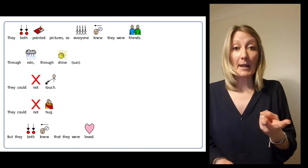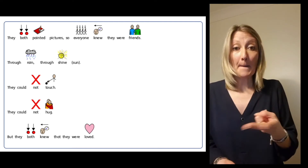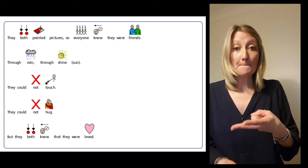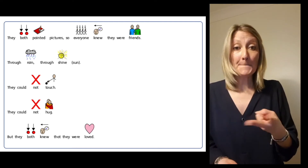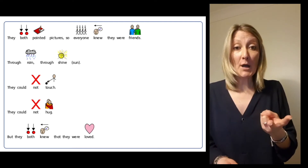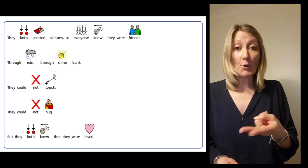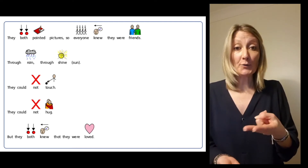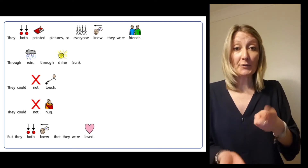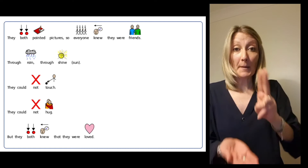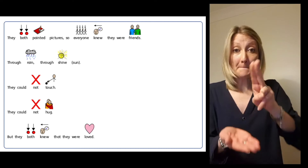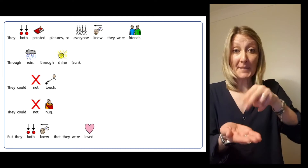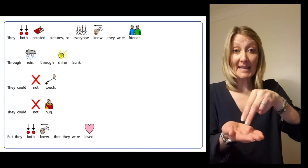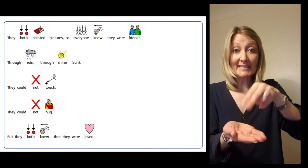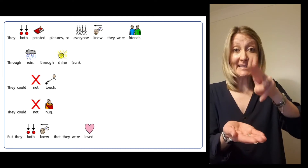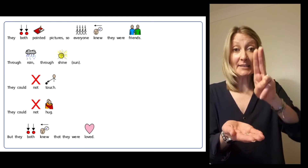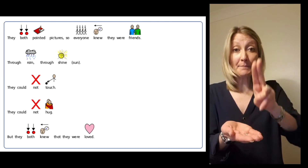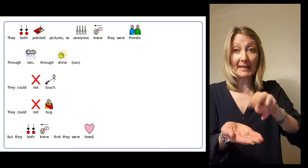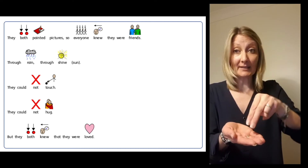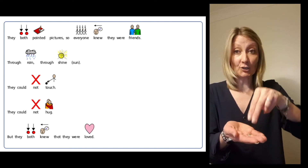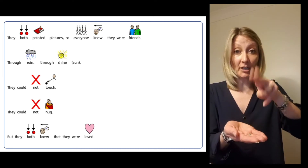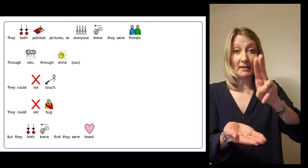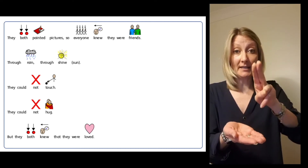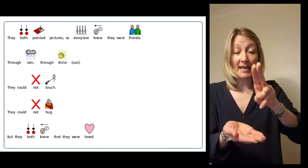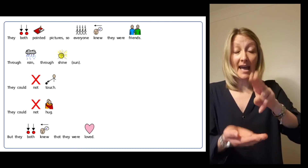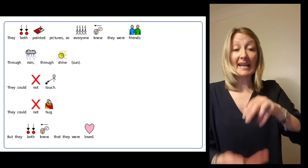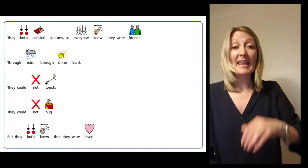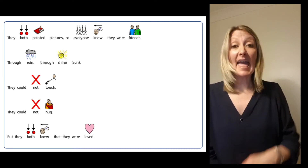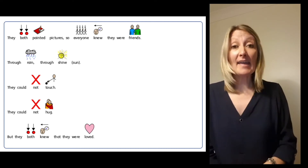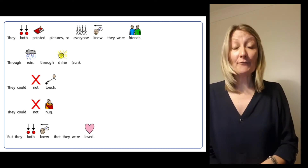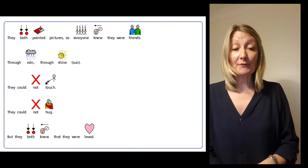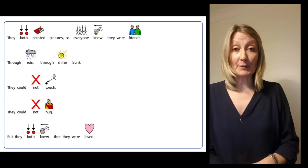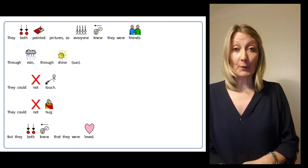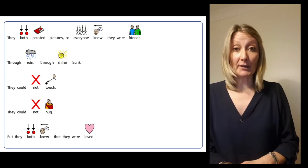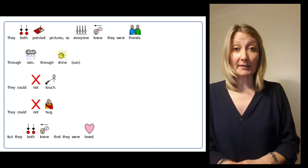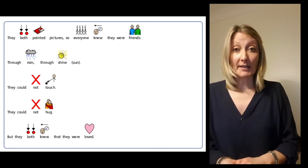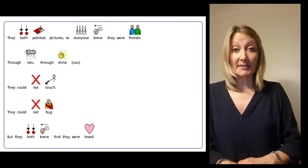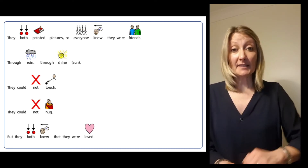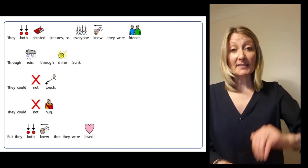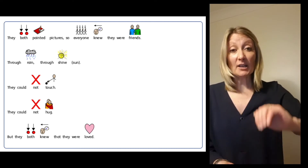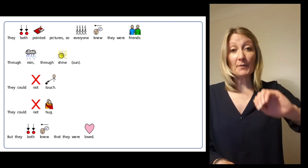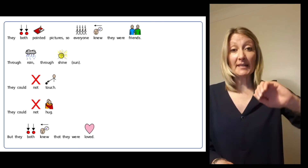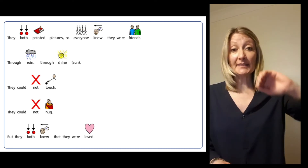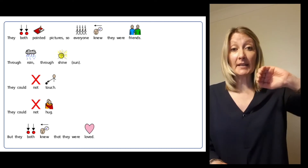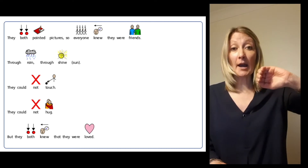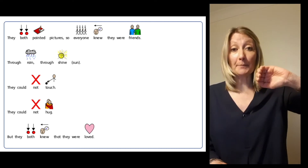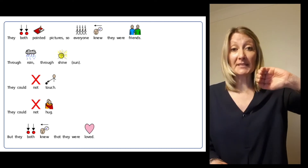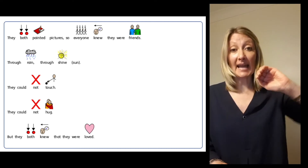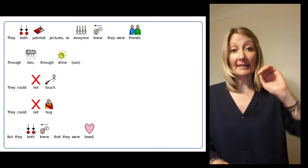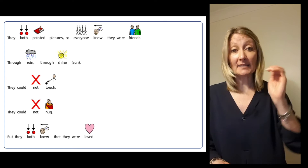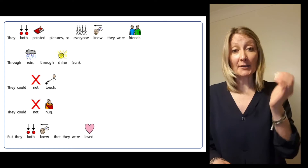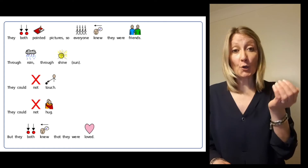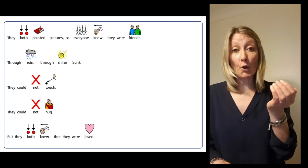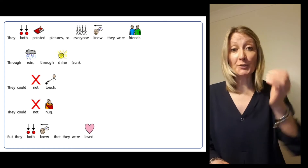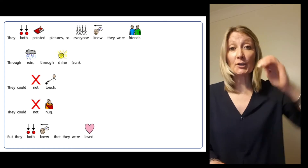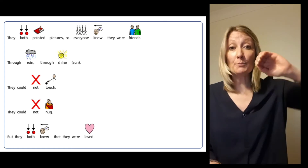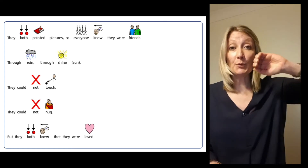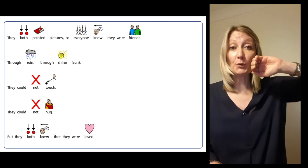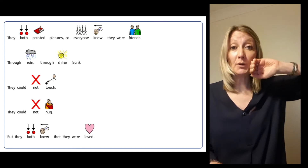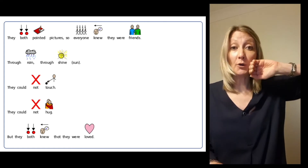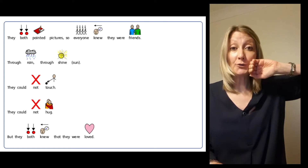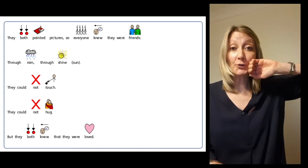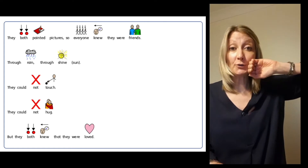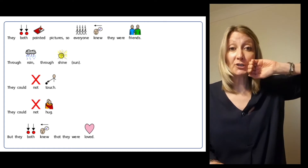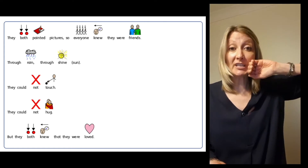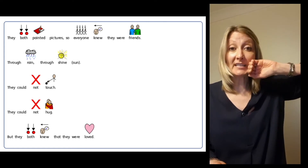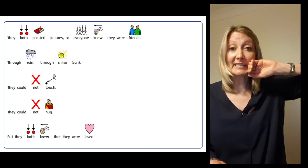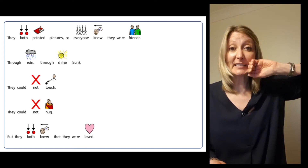they both painted a picture, and everyone. So this time we need a cupped hand, like you're holding a ball